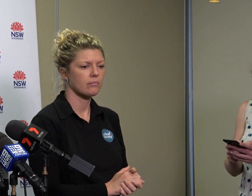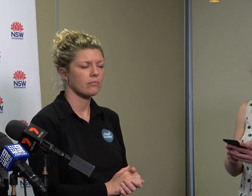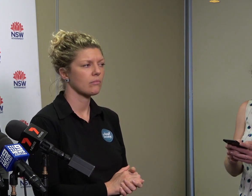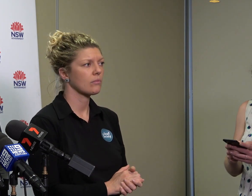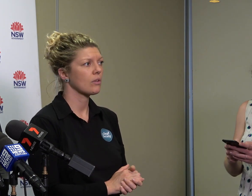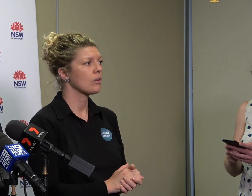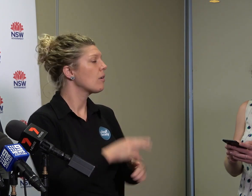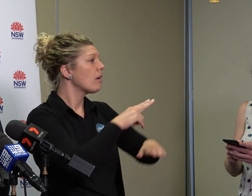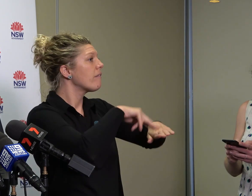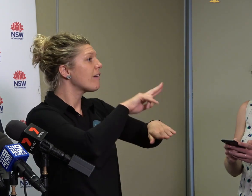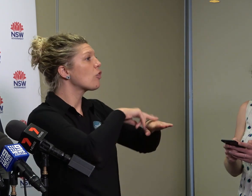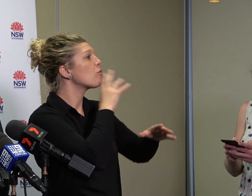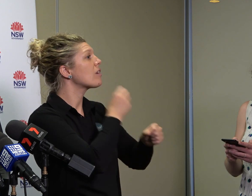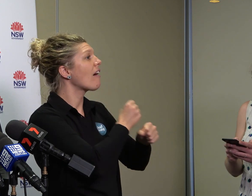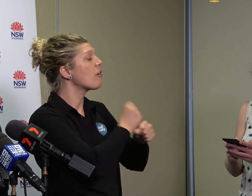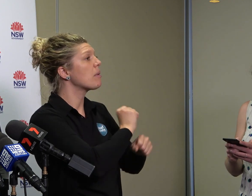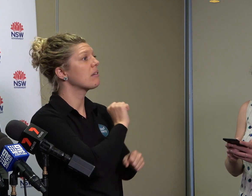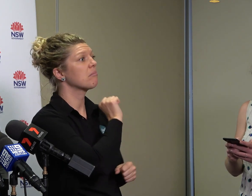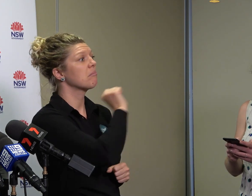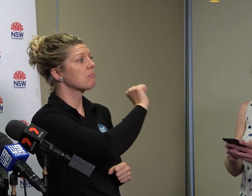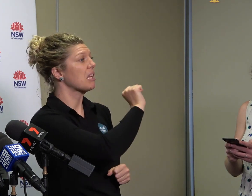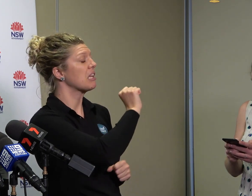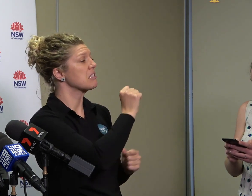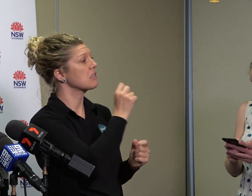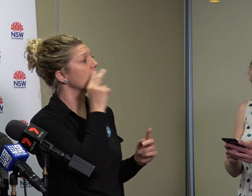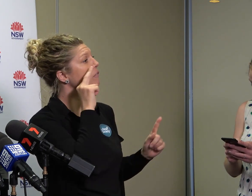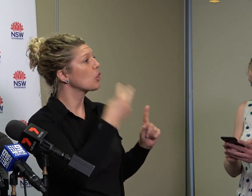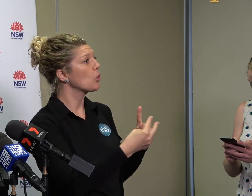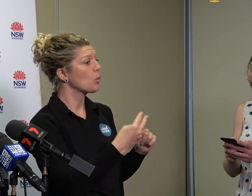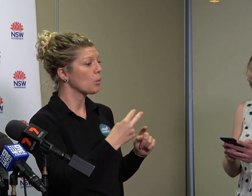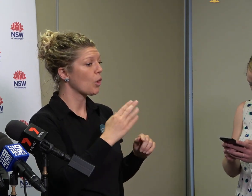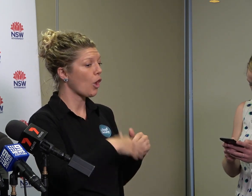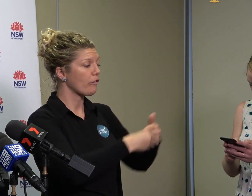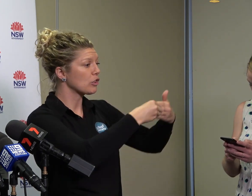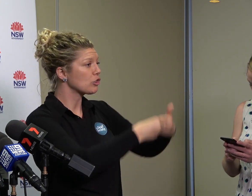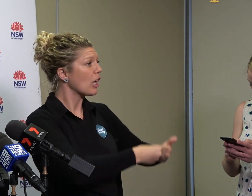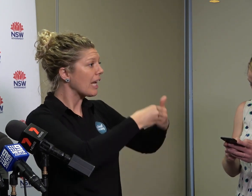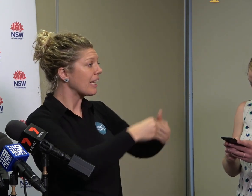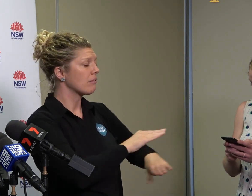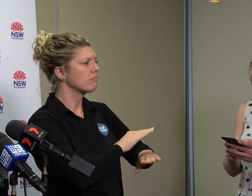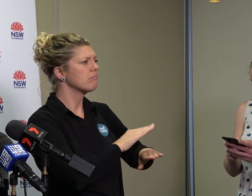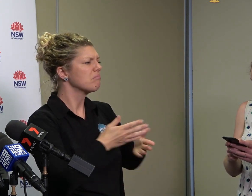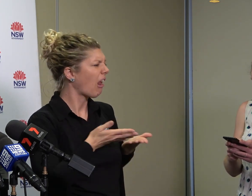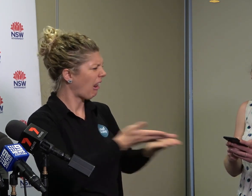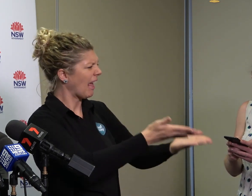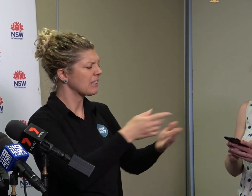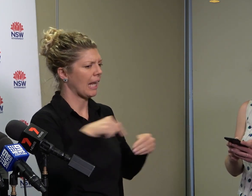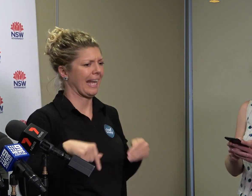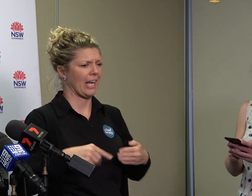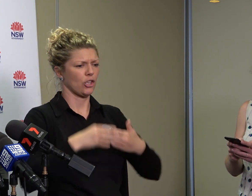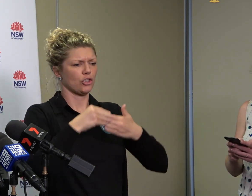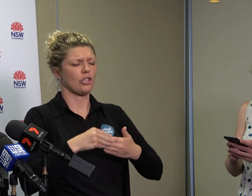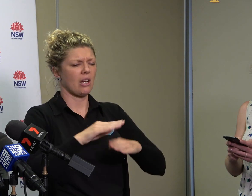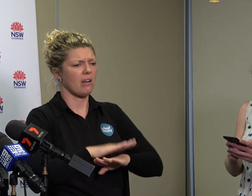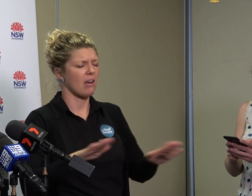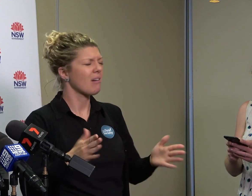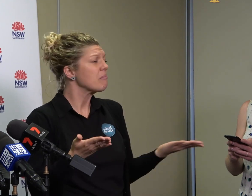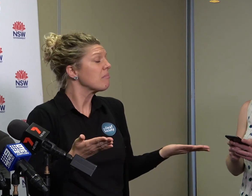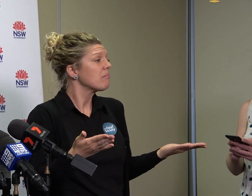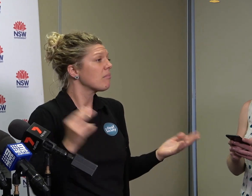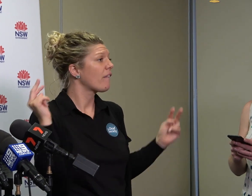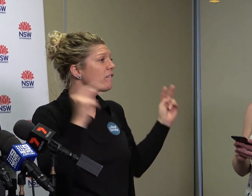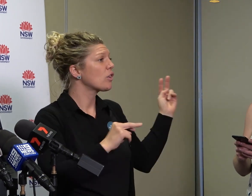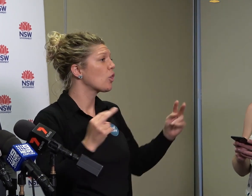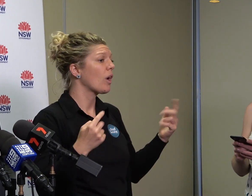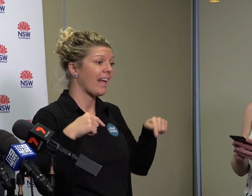Health Officer might have a view, but there are a range of views, as you'd expect in professions, and I've expressed a view which I adhere to strongly, and that is